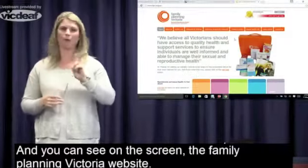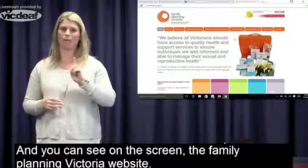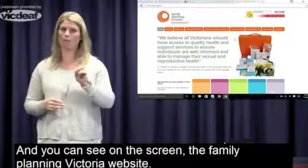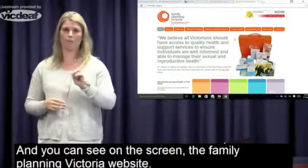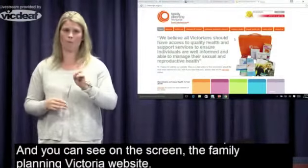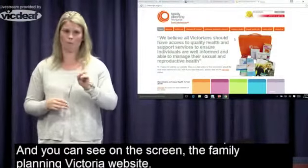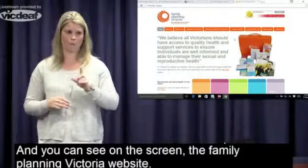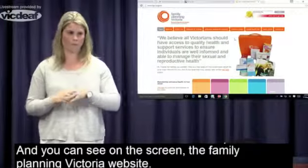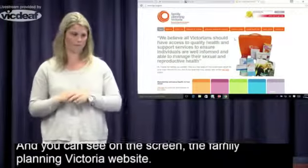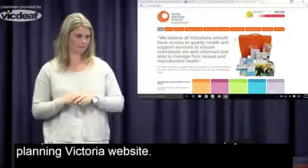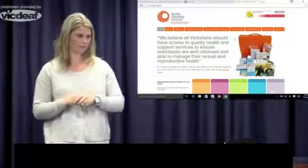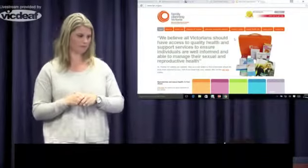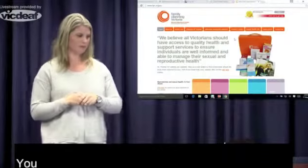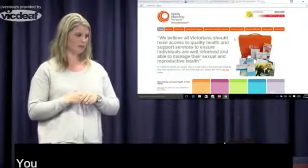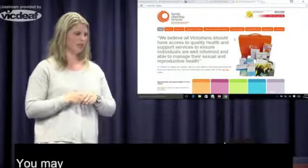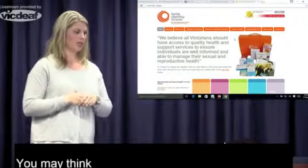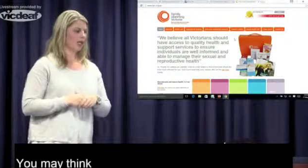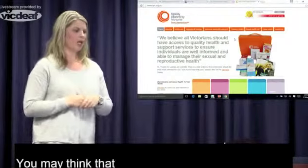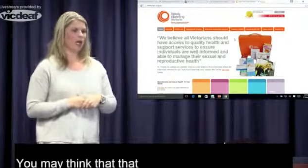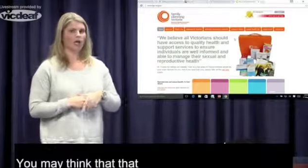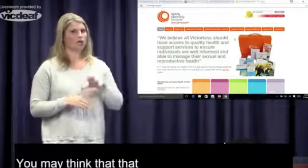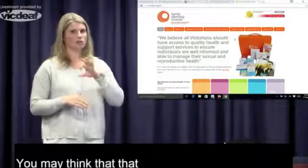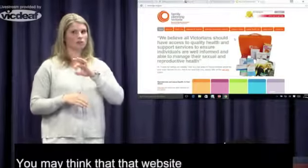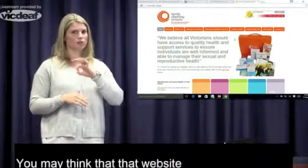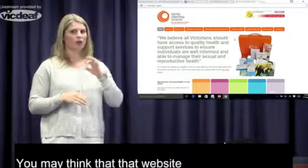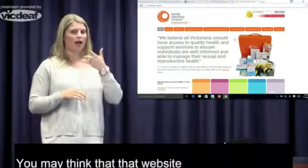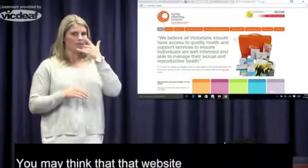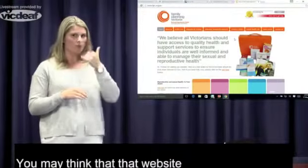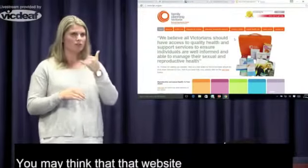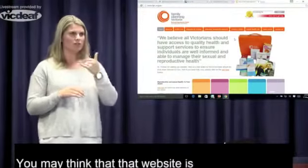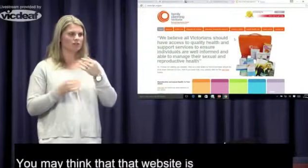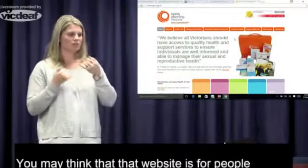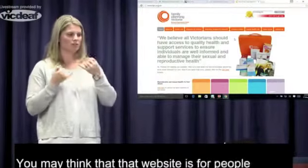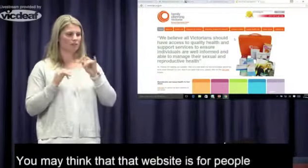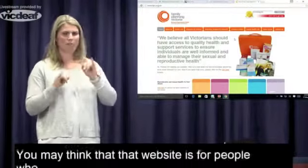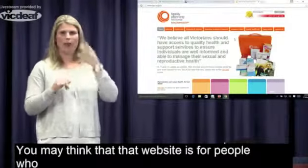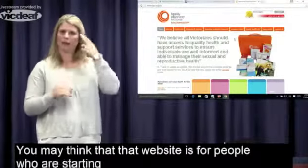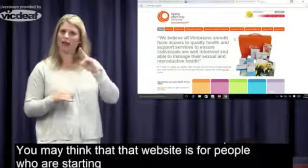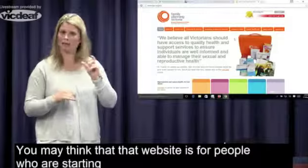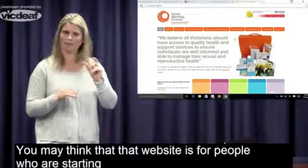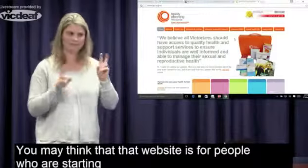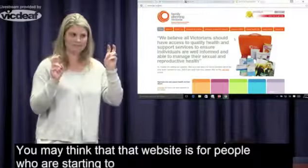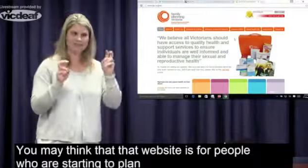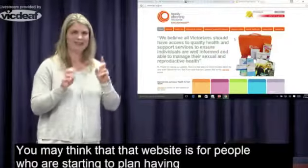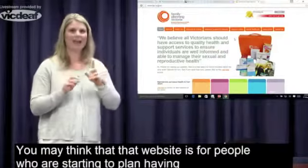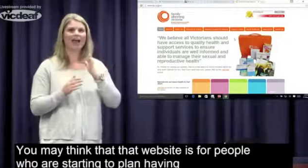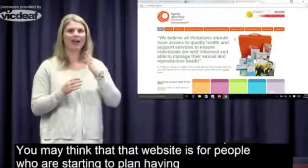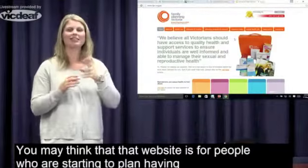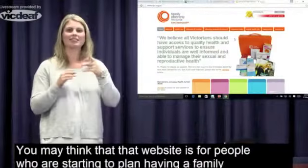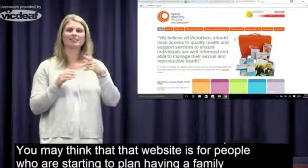You may think that website is for people who are starting to plan having a family. It's not. I guess the name